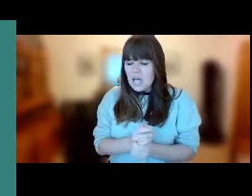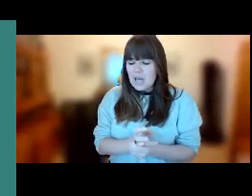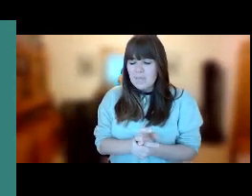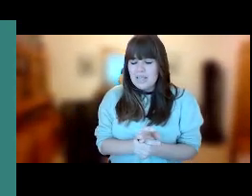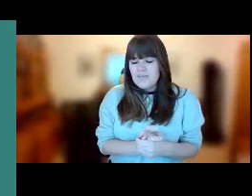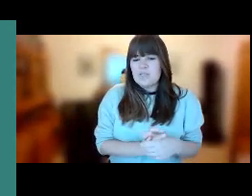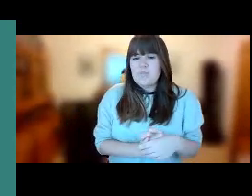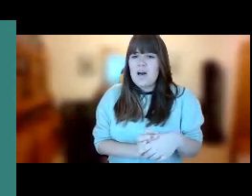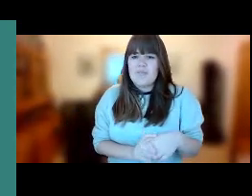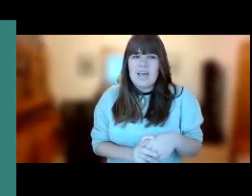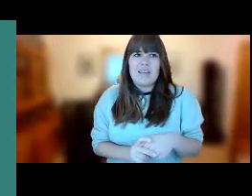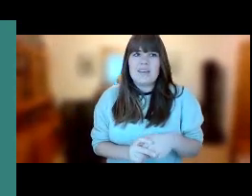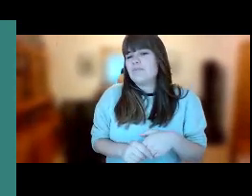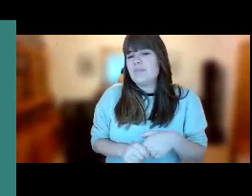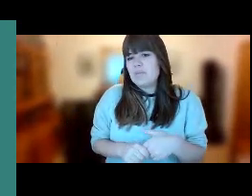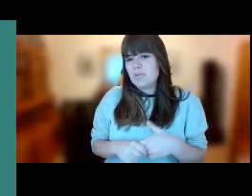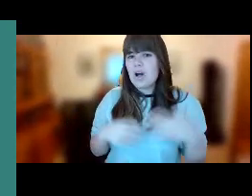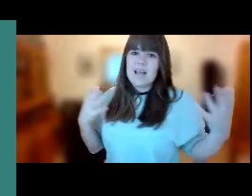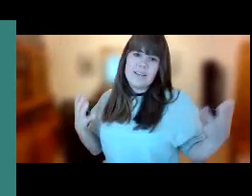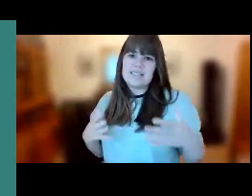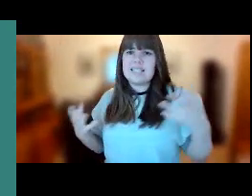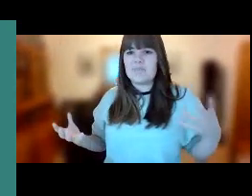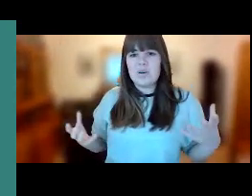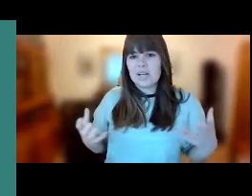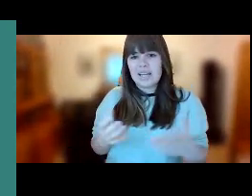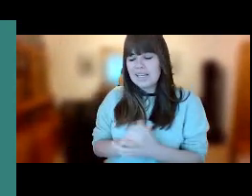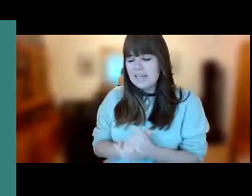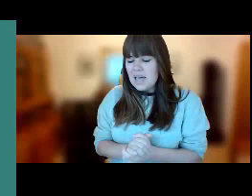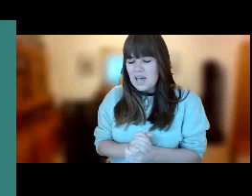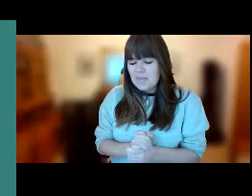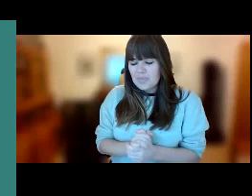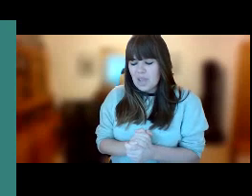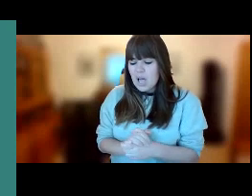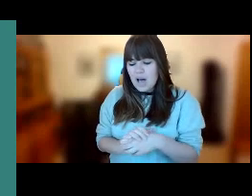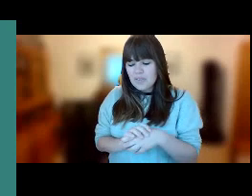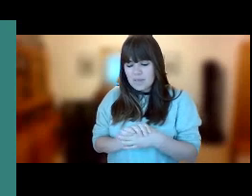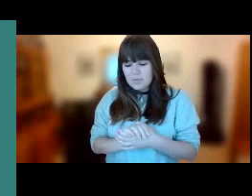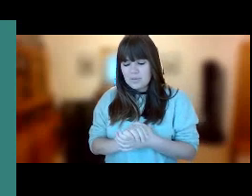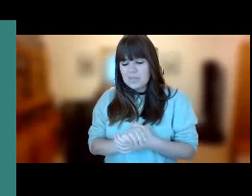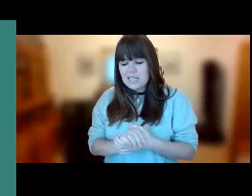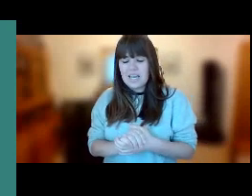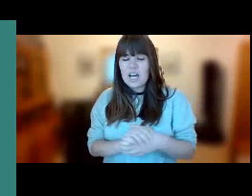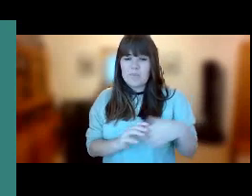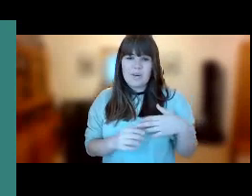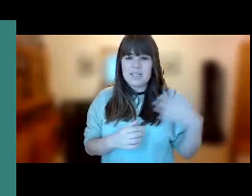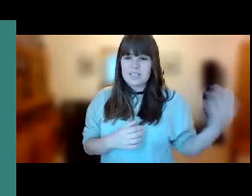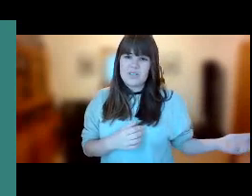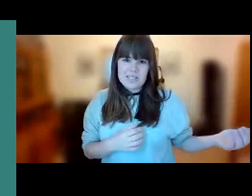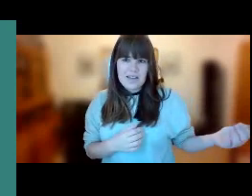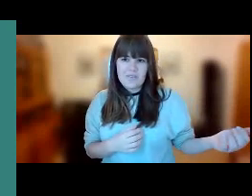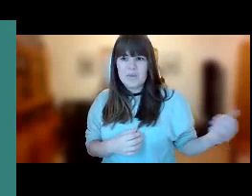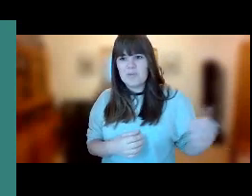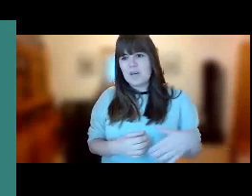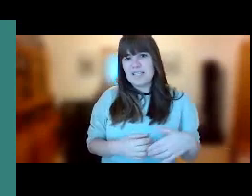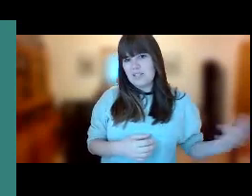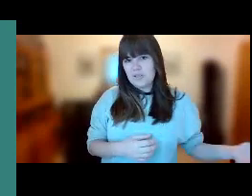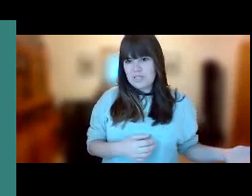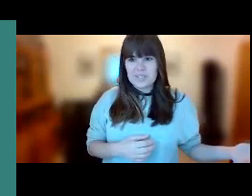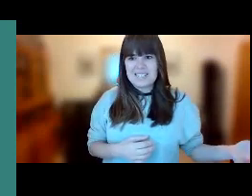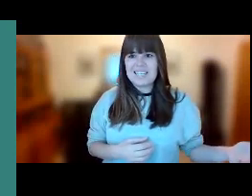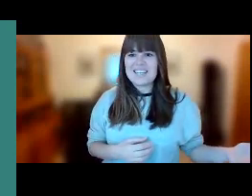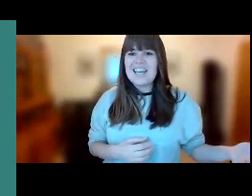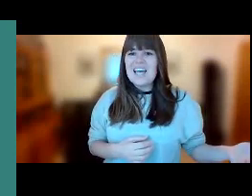and they feel it's part of their maybe pride and a sense of belonging. Other people will say, I'm a person who is deaf, or I'm a